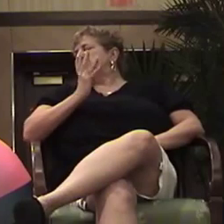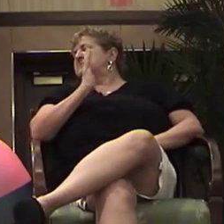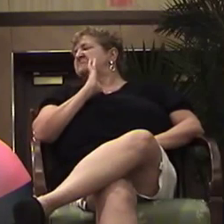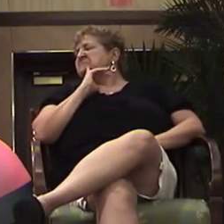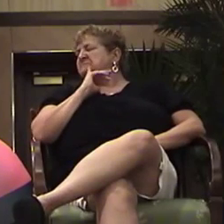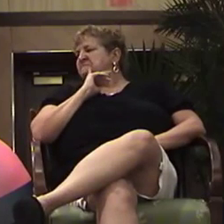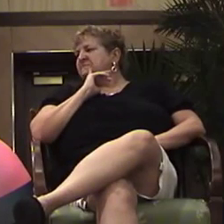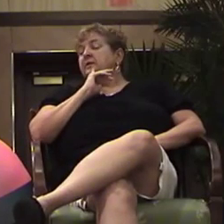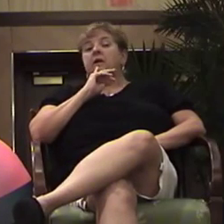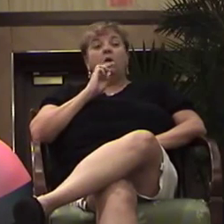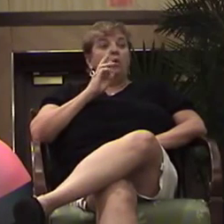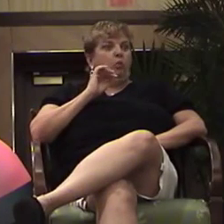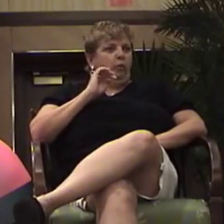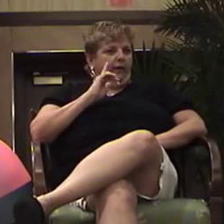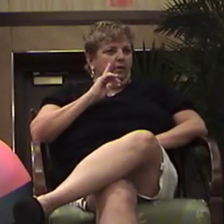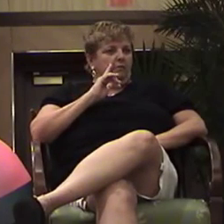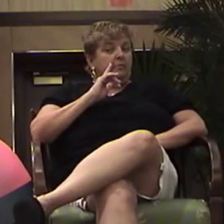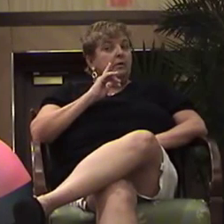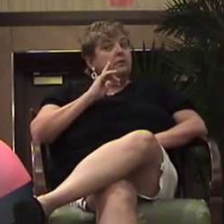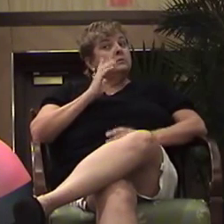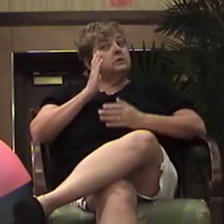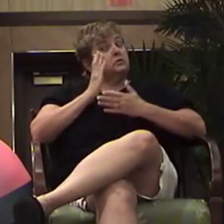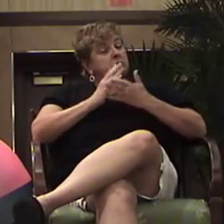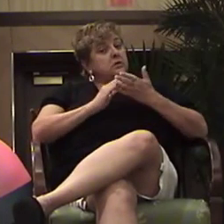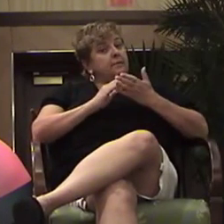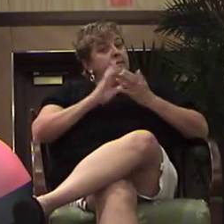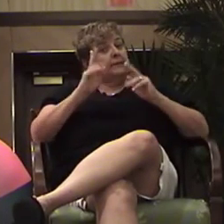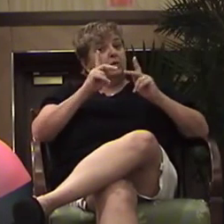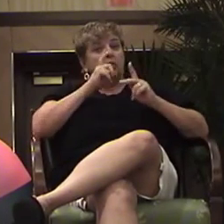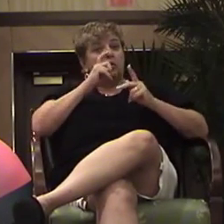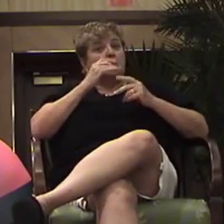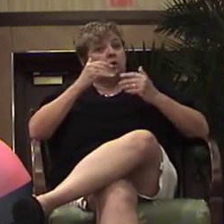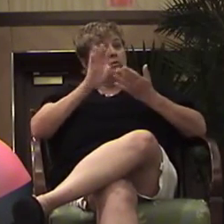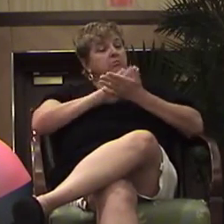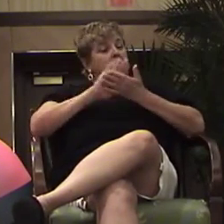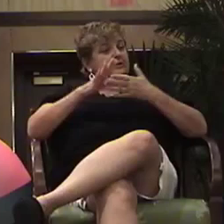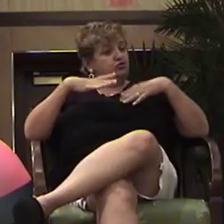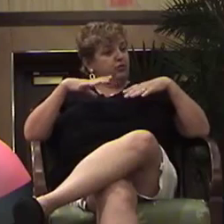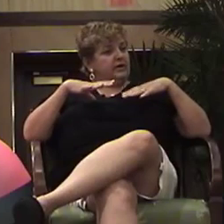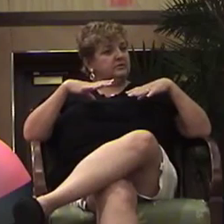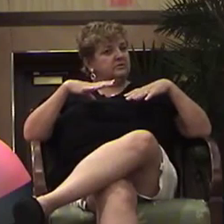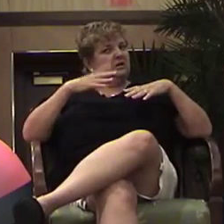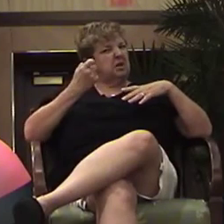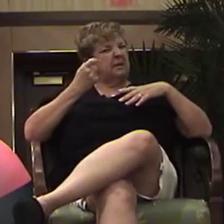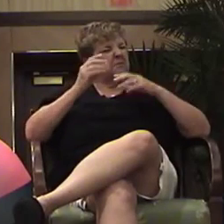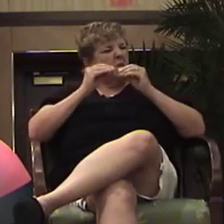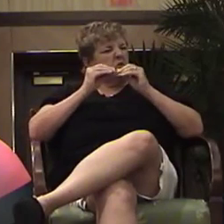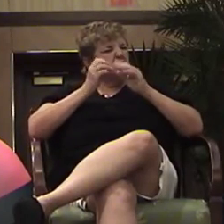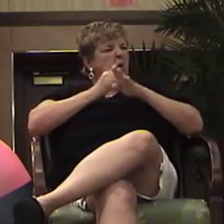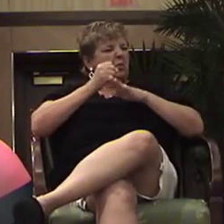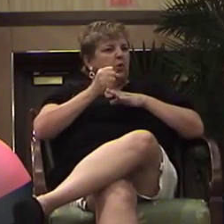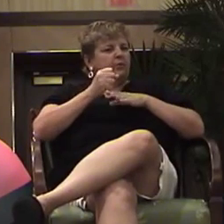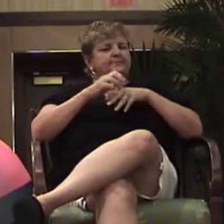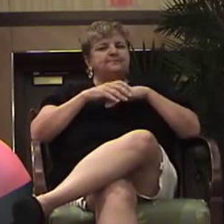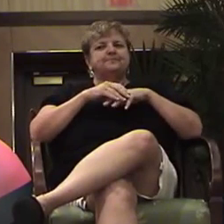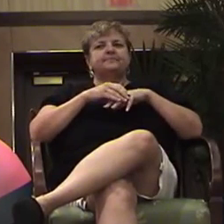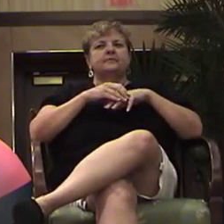Well, there were some nice dressed people too, the ones that had a little bit of sobriety, you know. And there were no